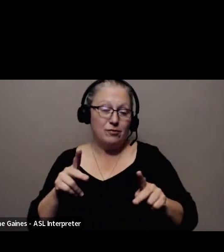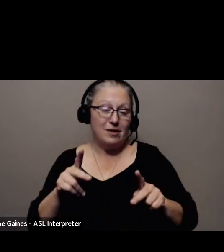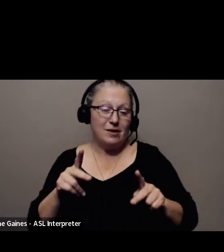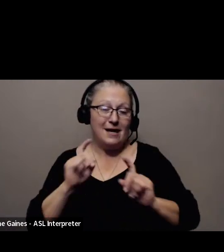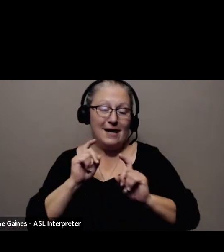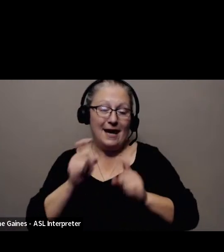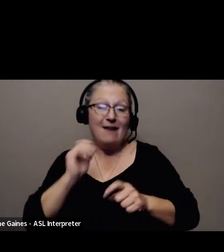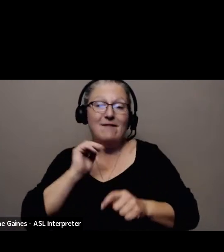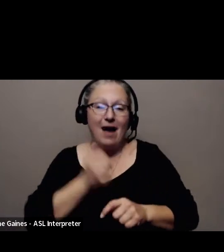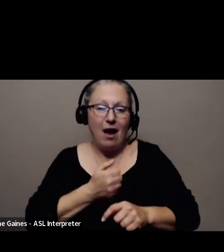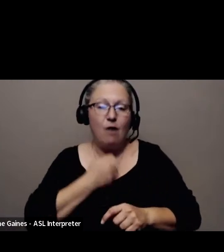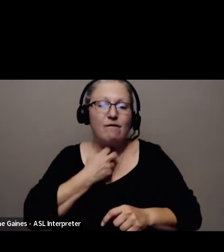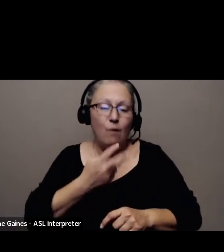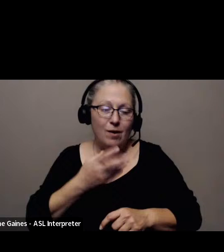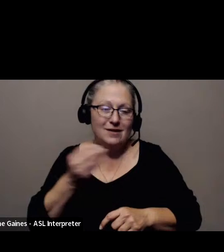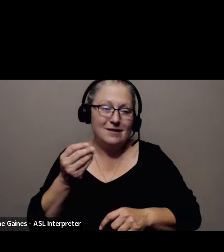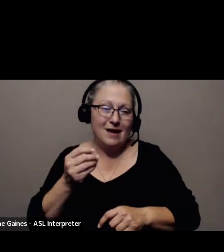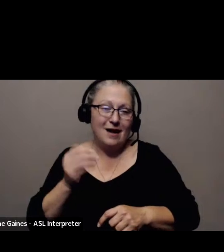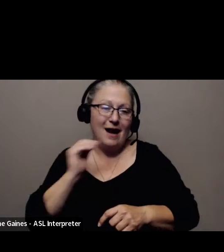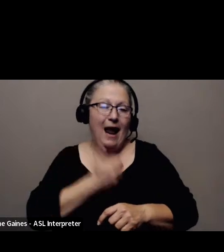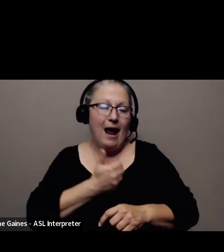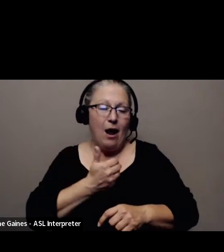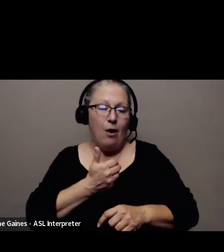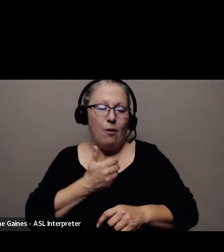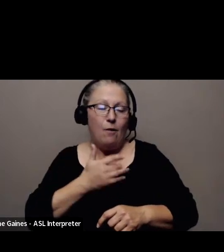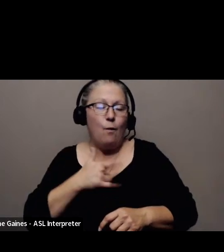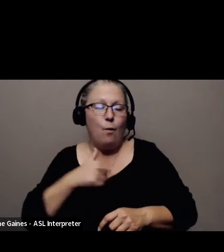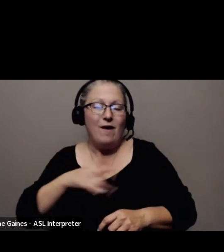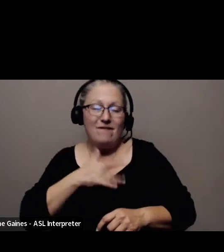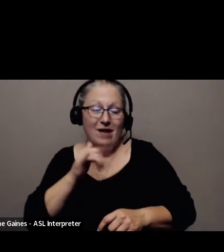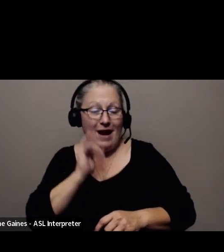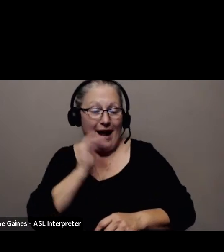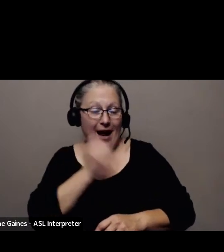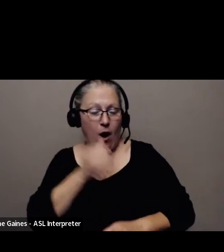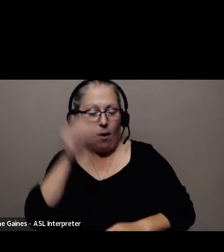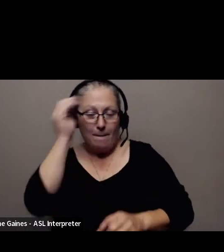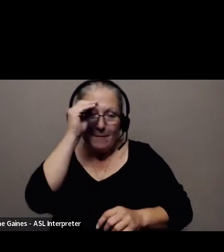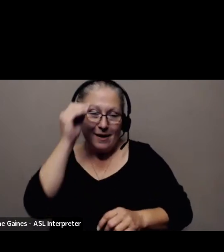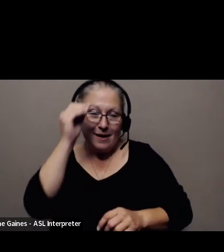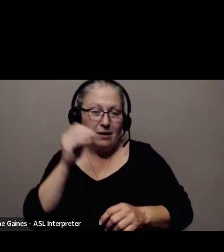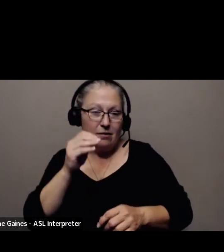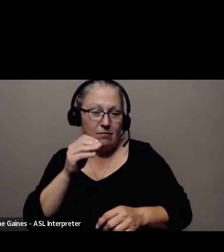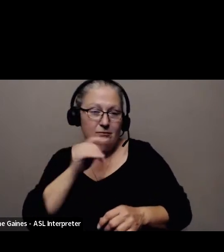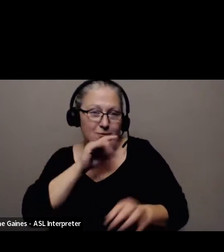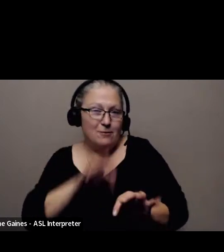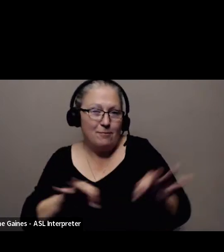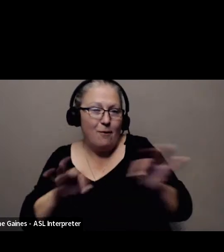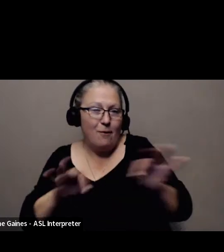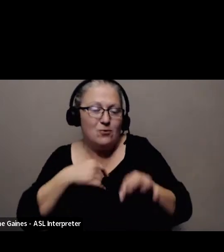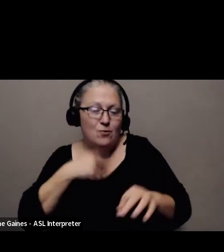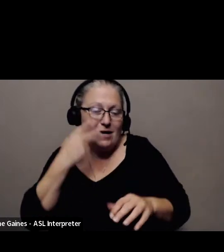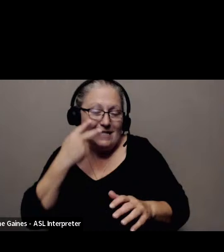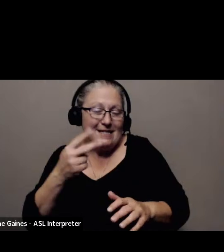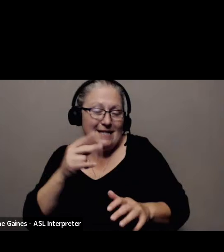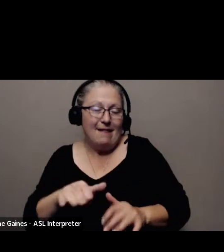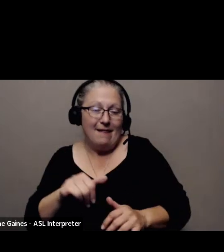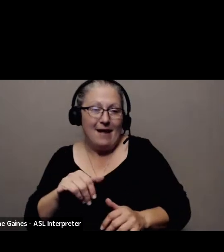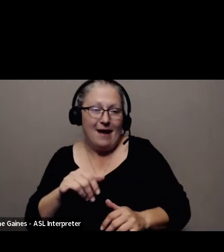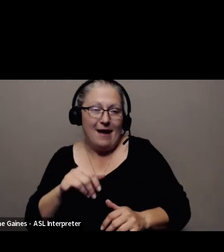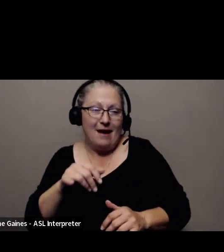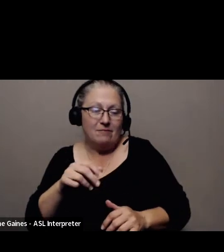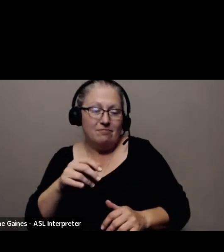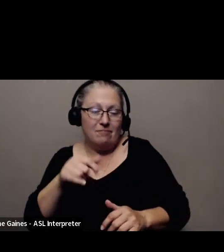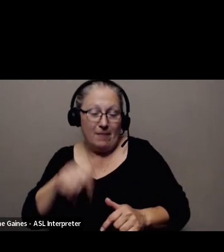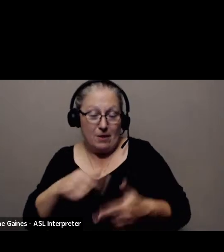our voices and we felt like our opinions matter. So we can really see that like